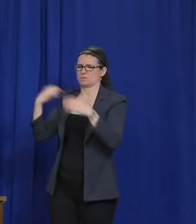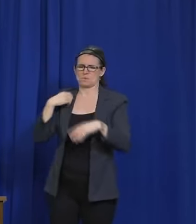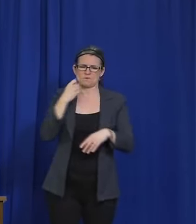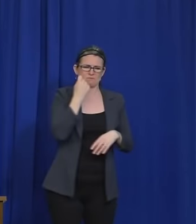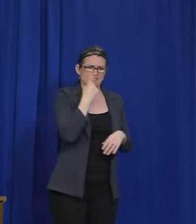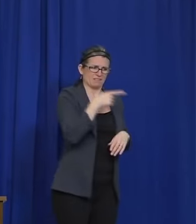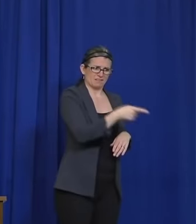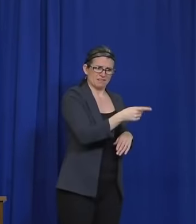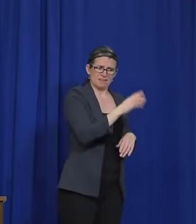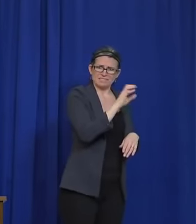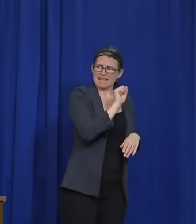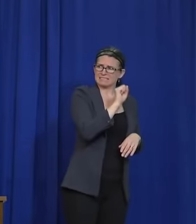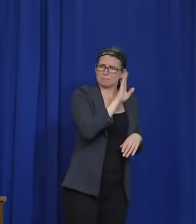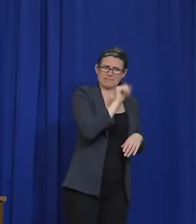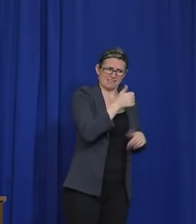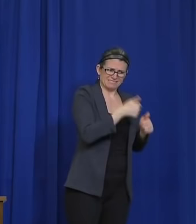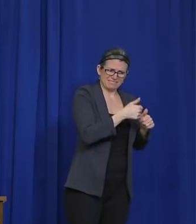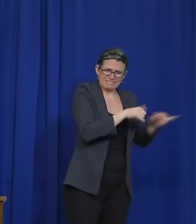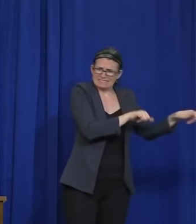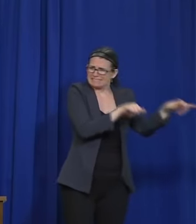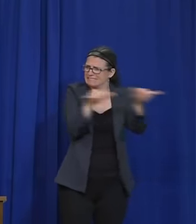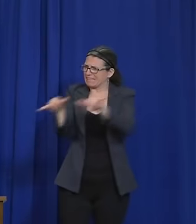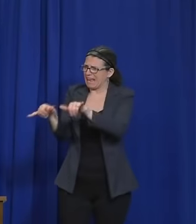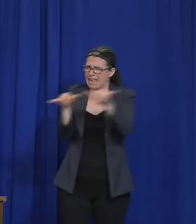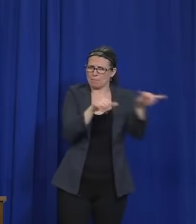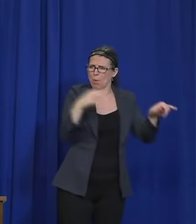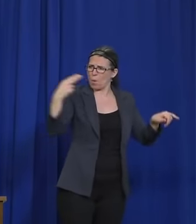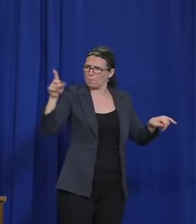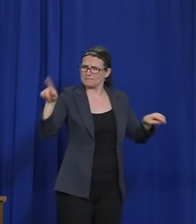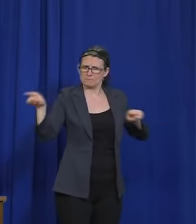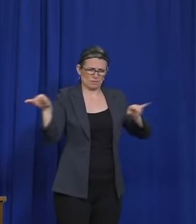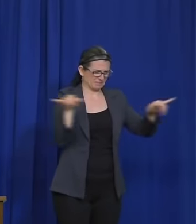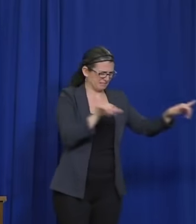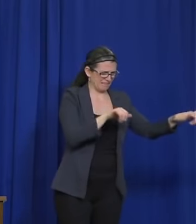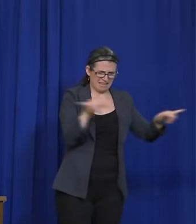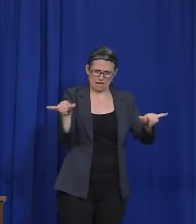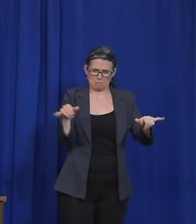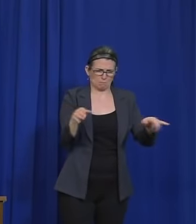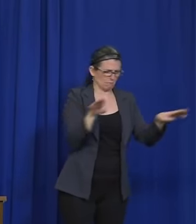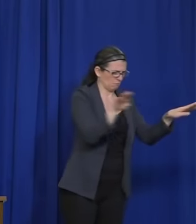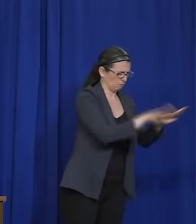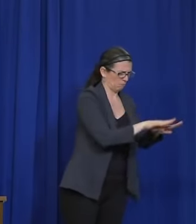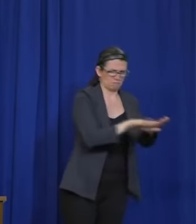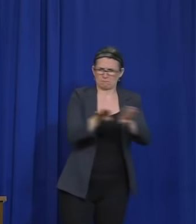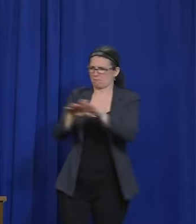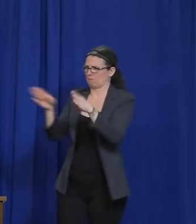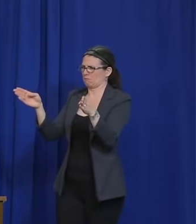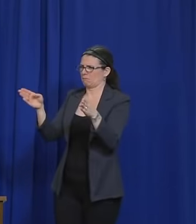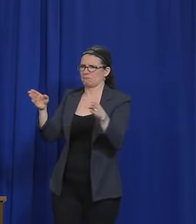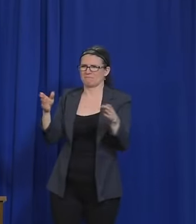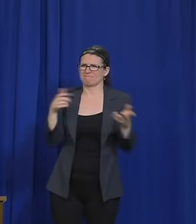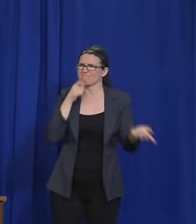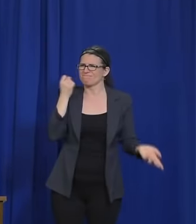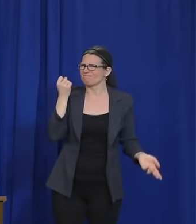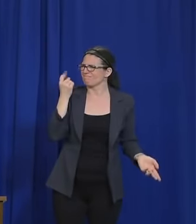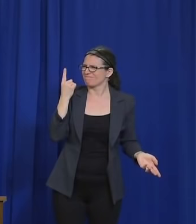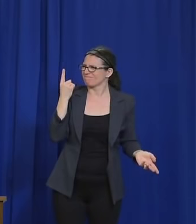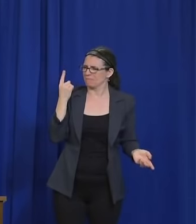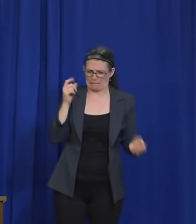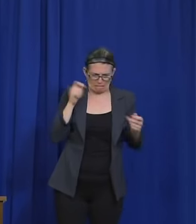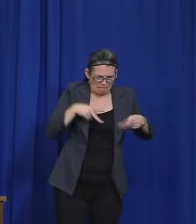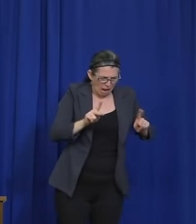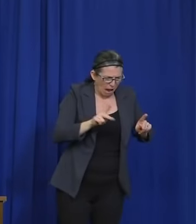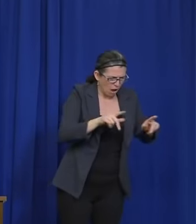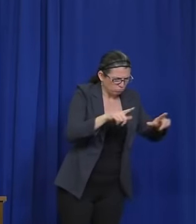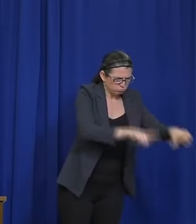up, giving favor to those with minimal interaction, how do you fix that? Oh, boy. Well, it's a question of the hour.